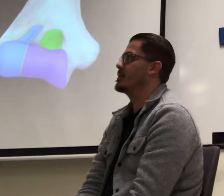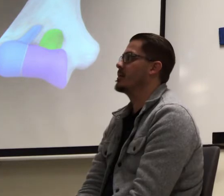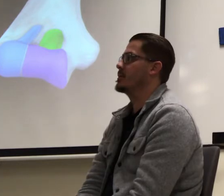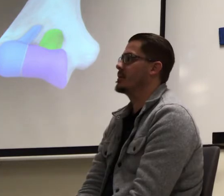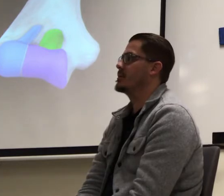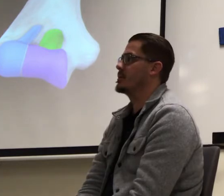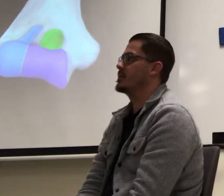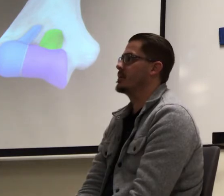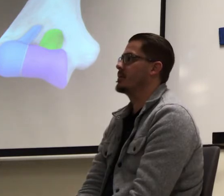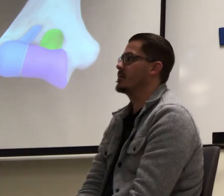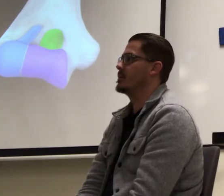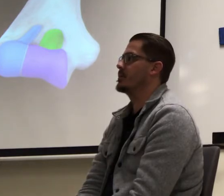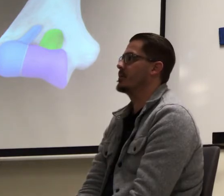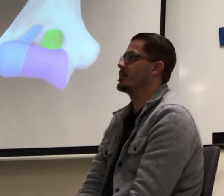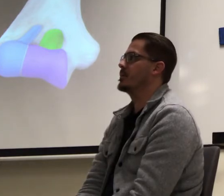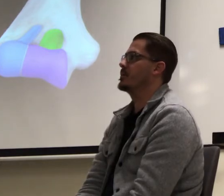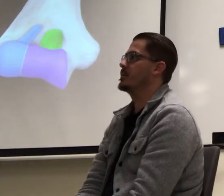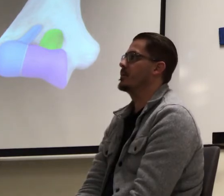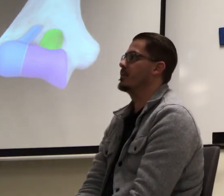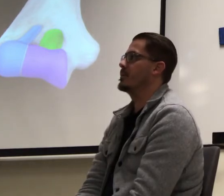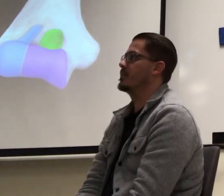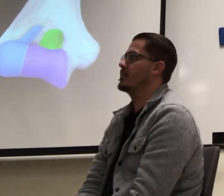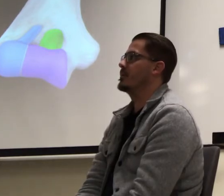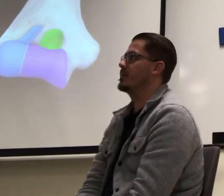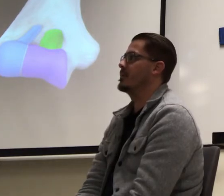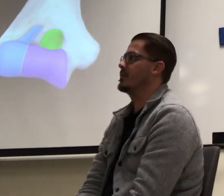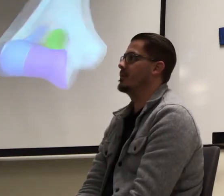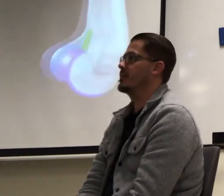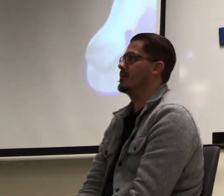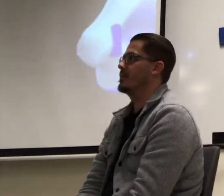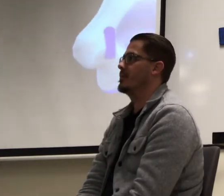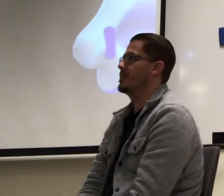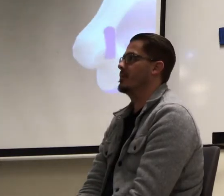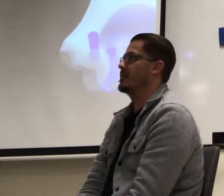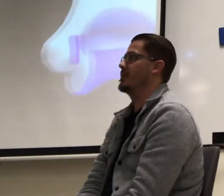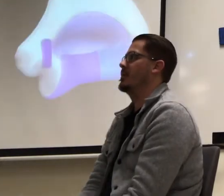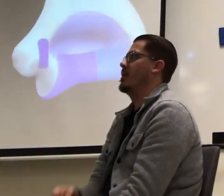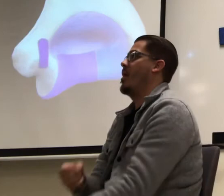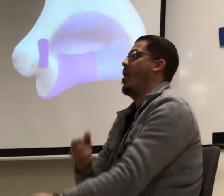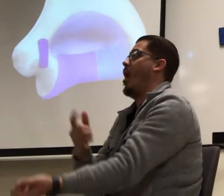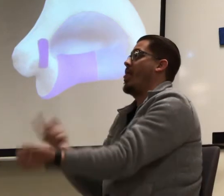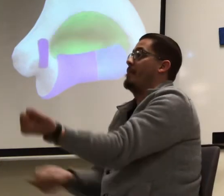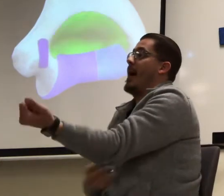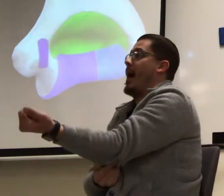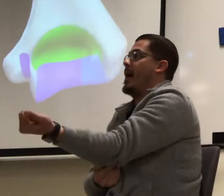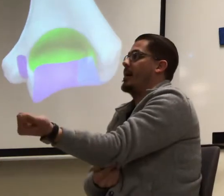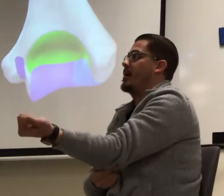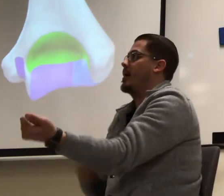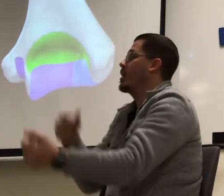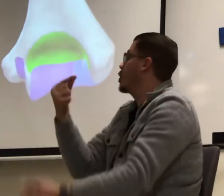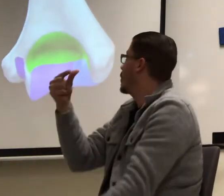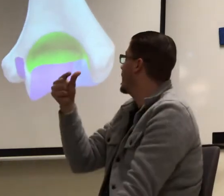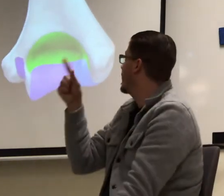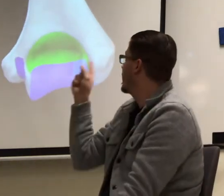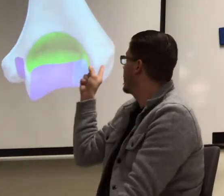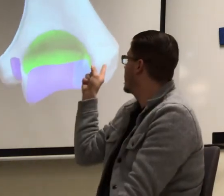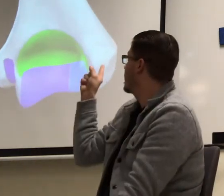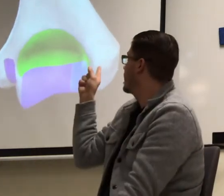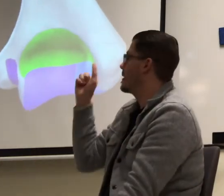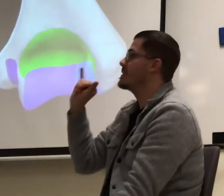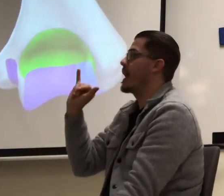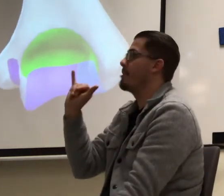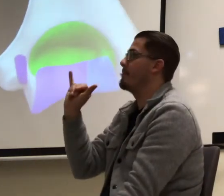You know, on the back, there's a fossa called the olecranon fossa, right there, highlighted in green.